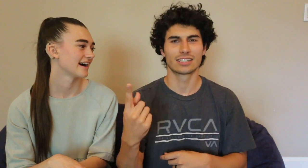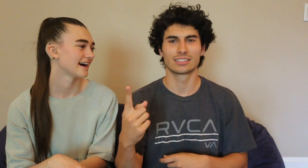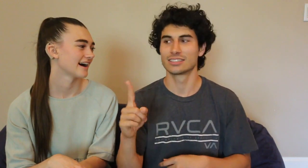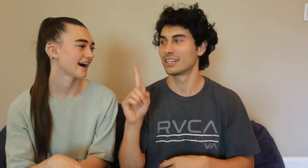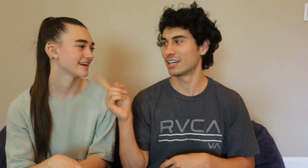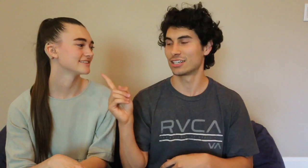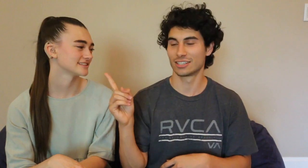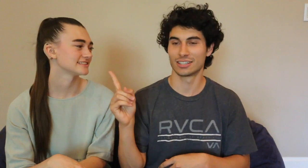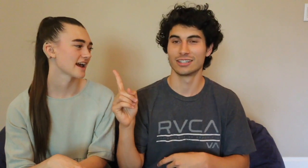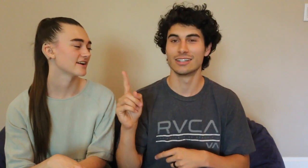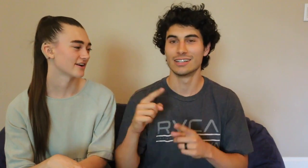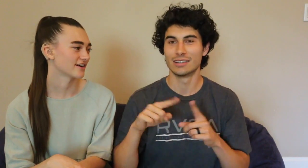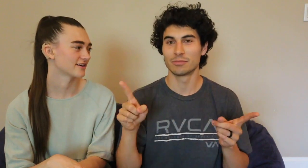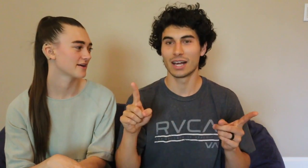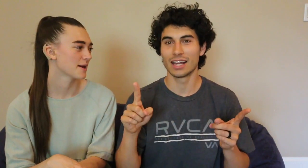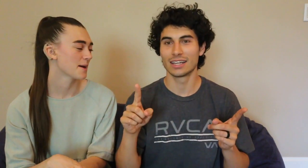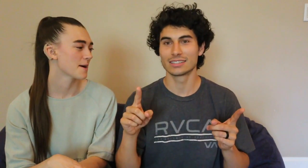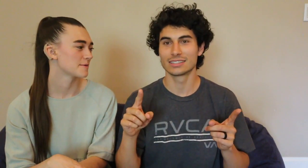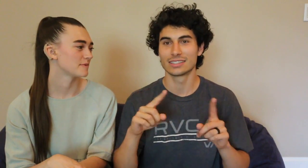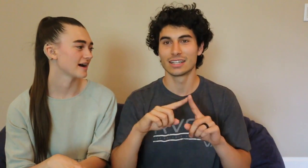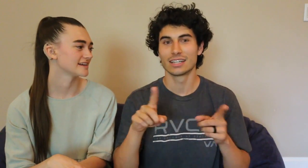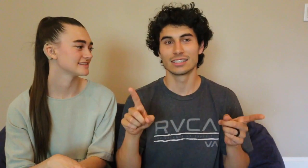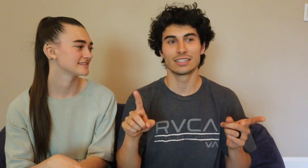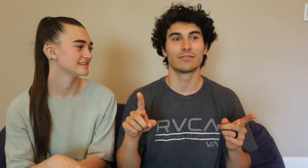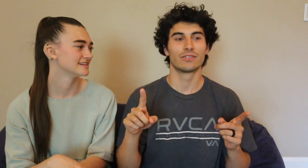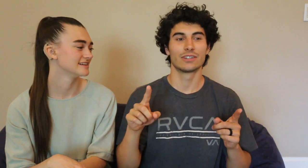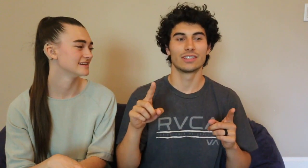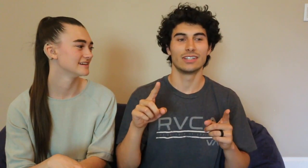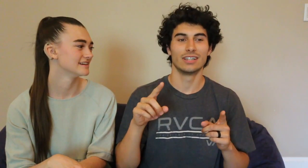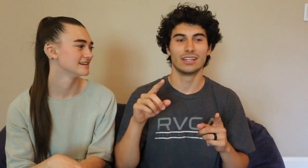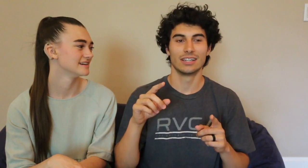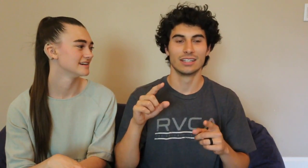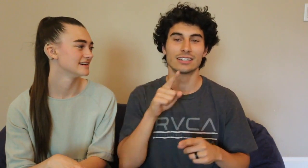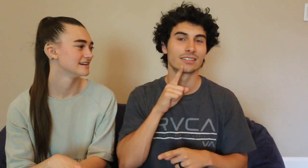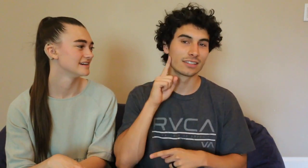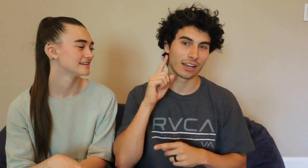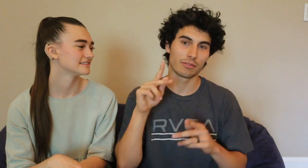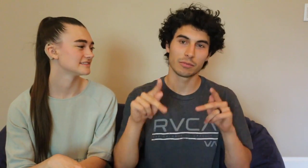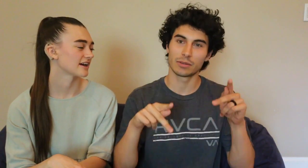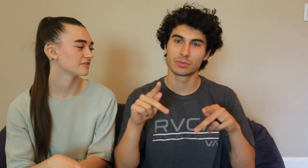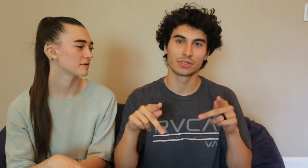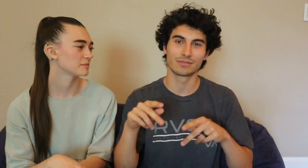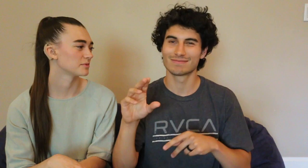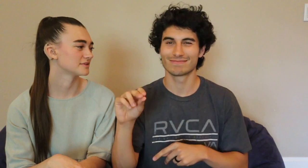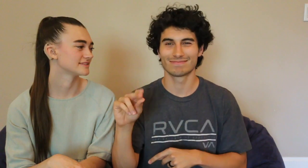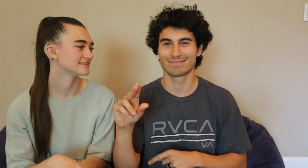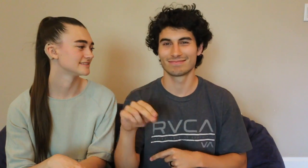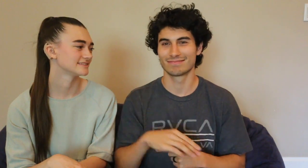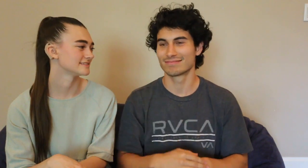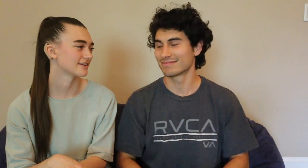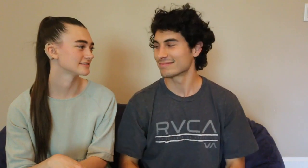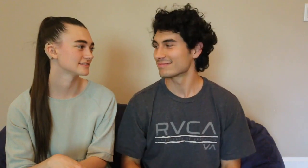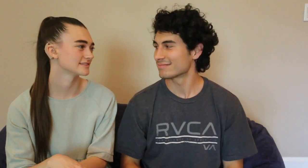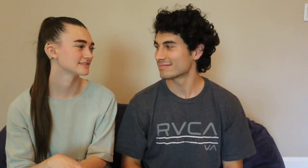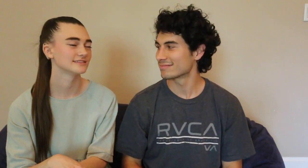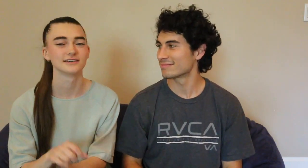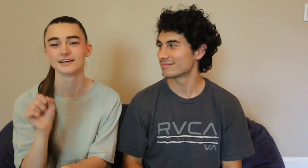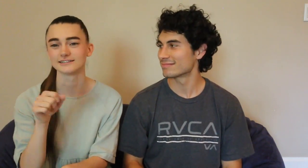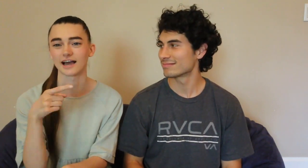I understand her. her. But, Deaf people, not really. Yeah,